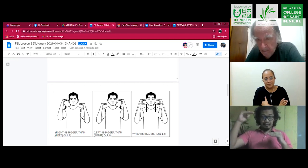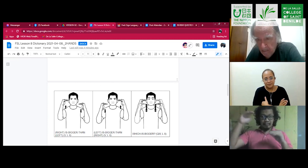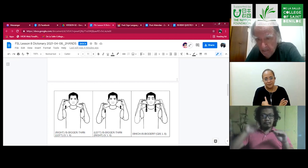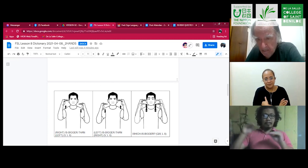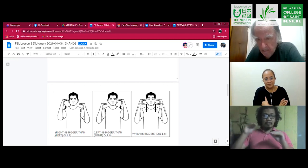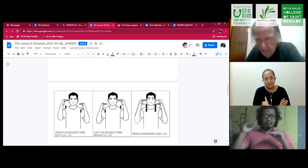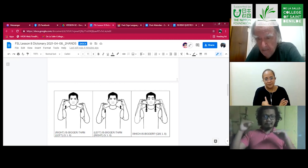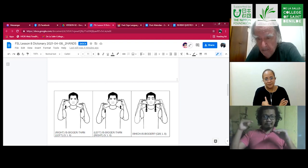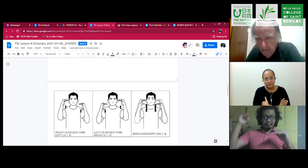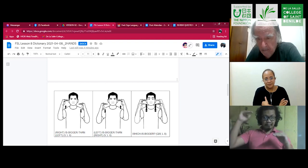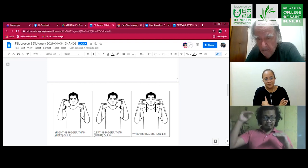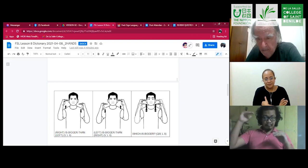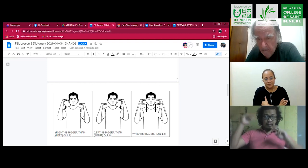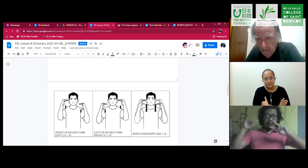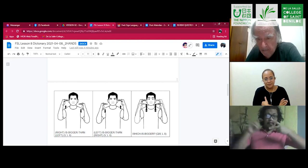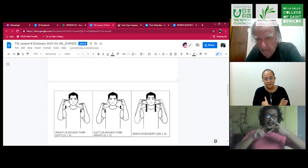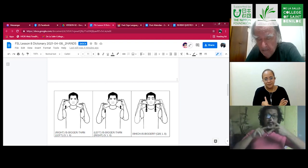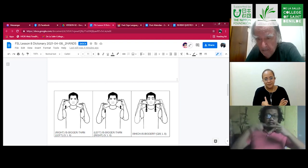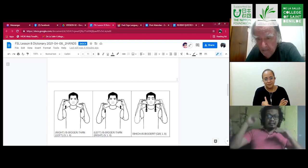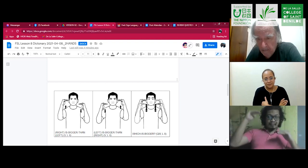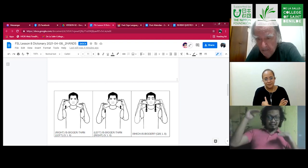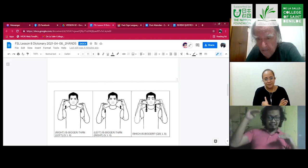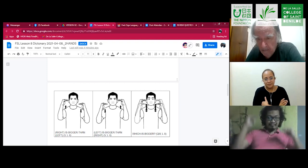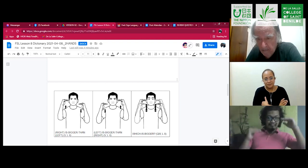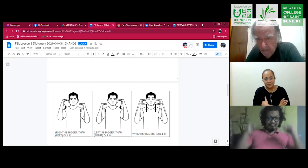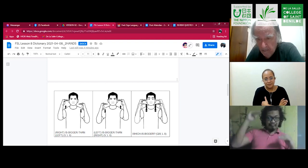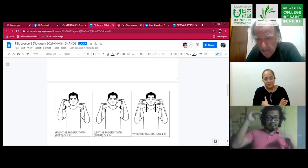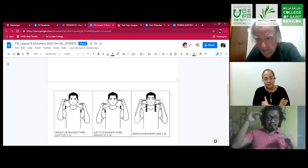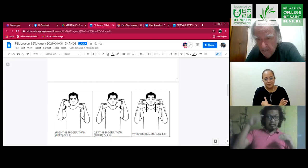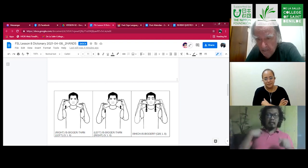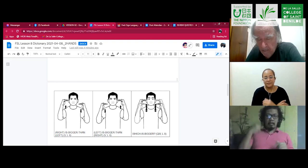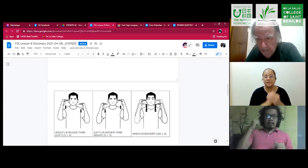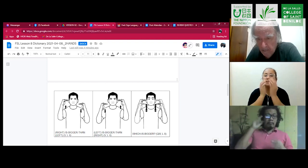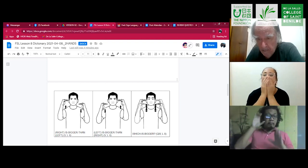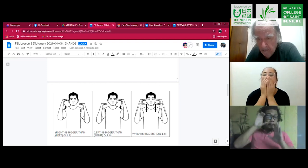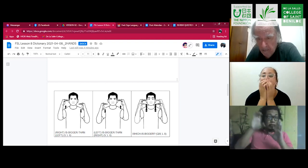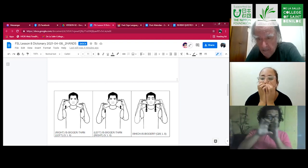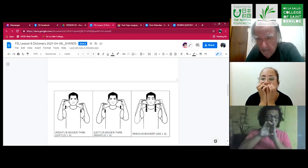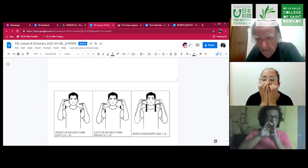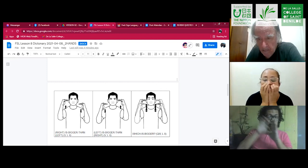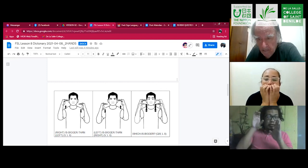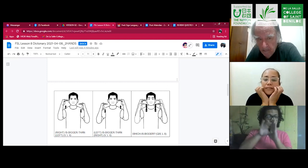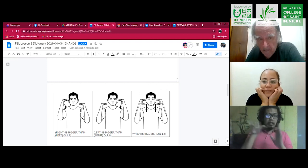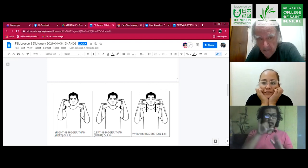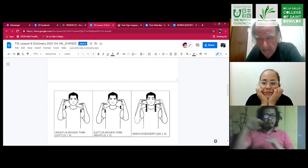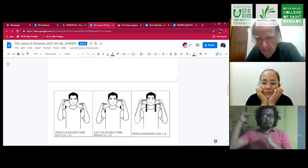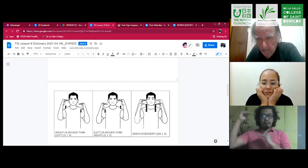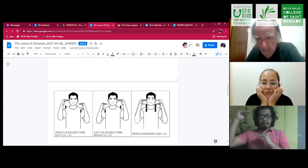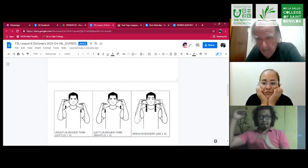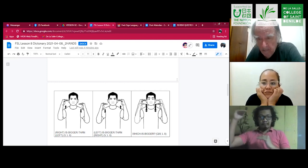okay, so we'll have the right hand larger, and then which is bigger? Because if